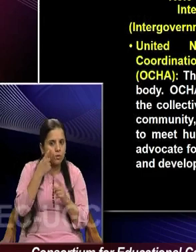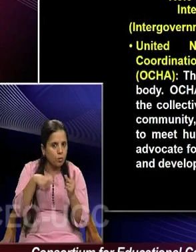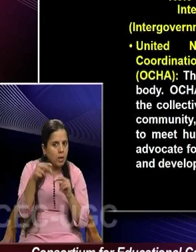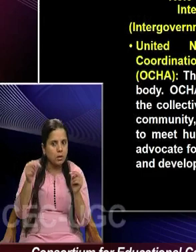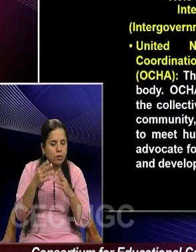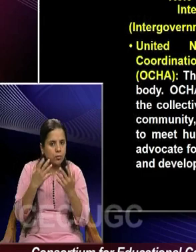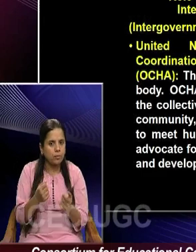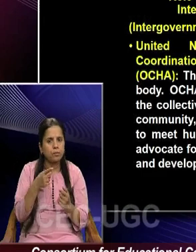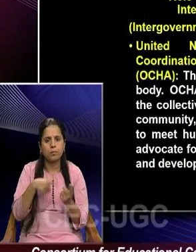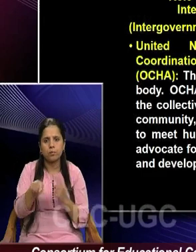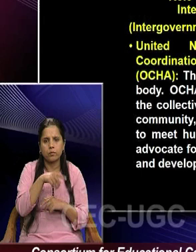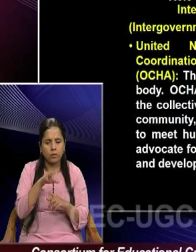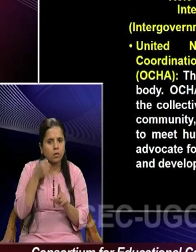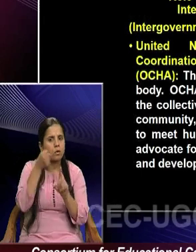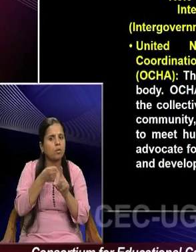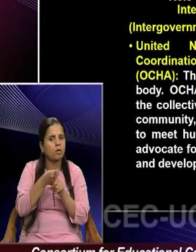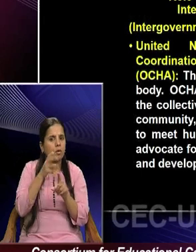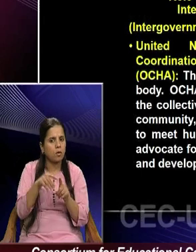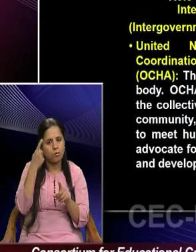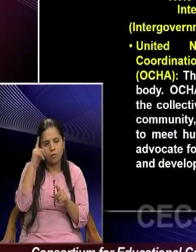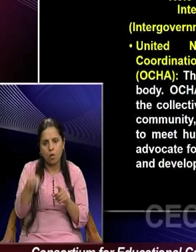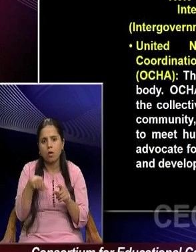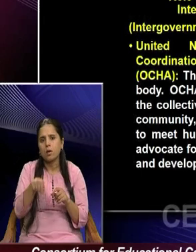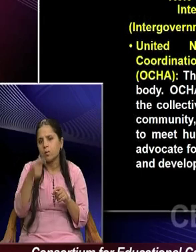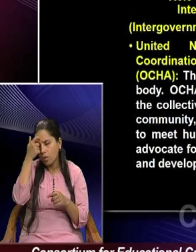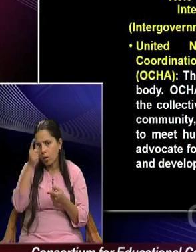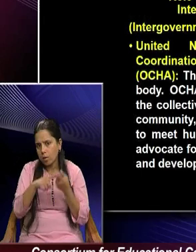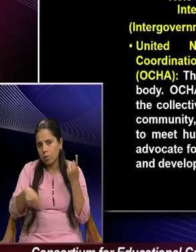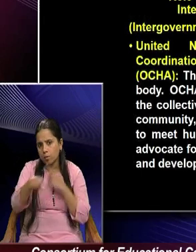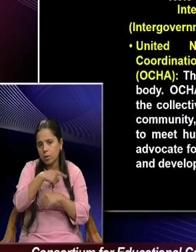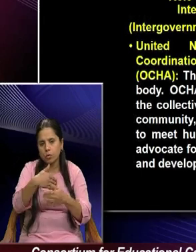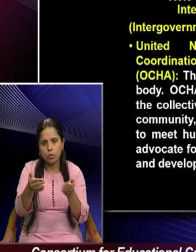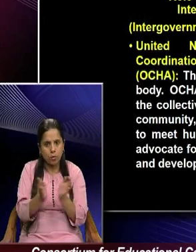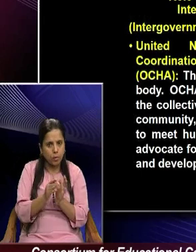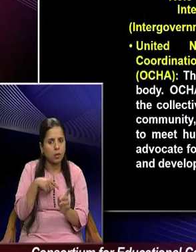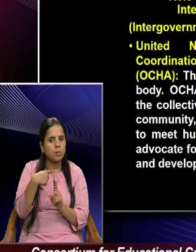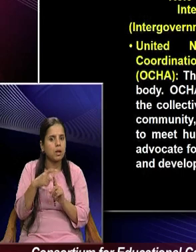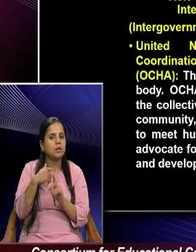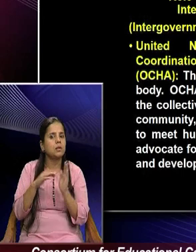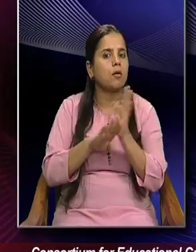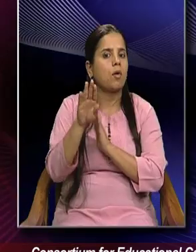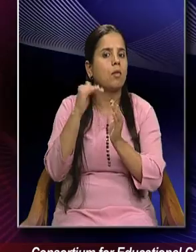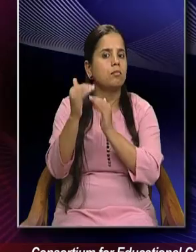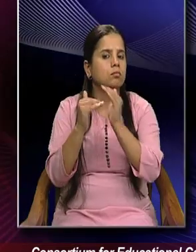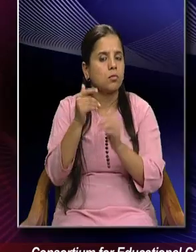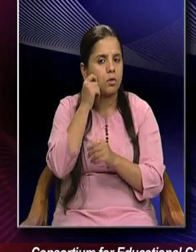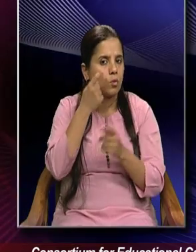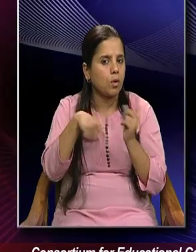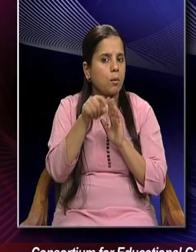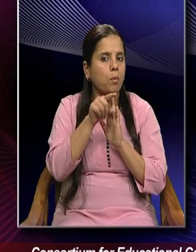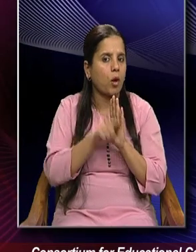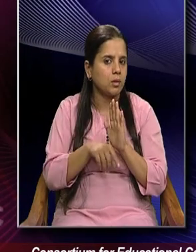needs. They also advocate for crisis affected communities and develop humanitarian